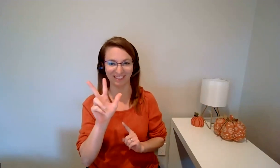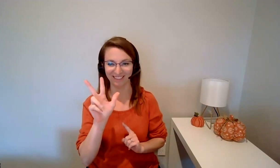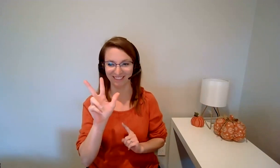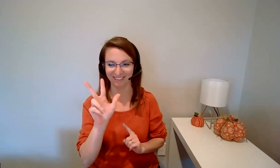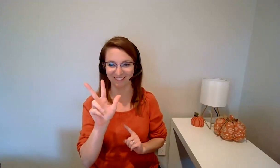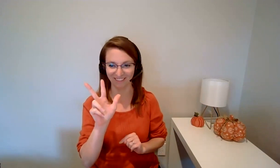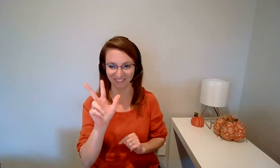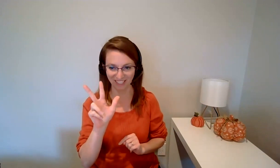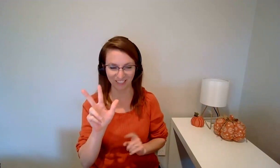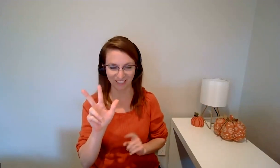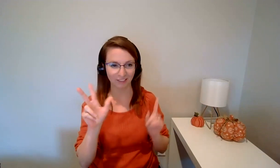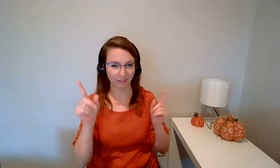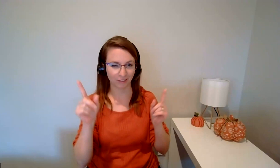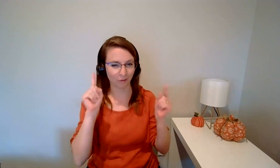3. All right. So